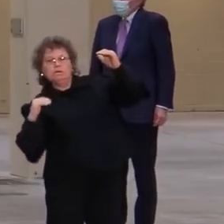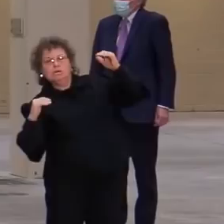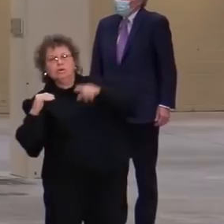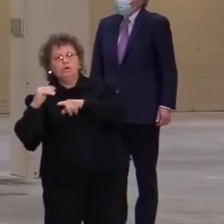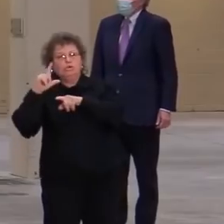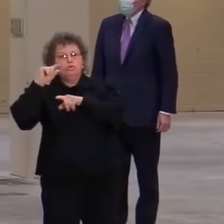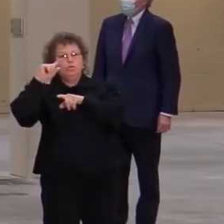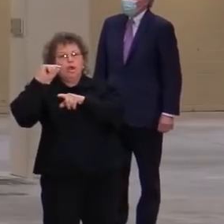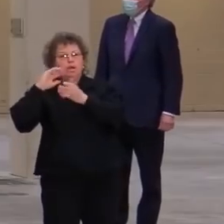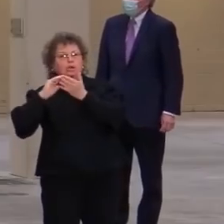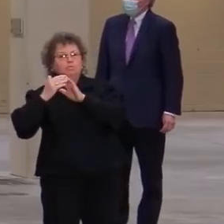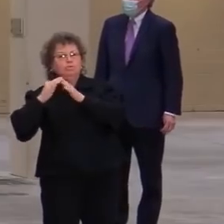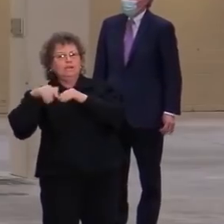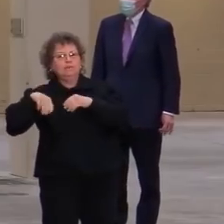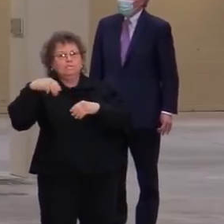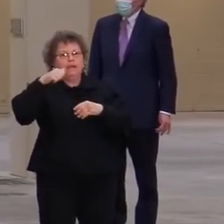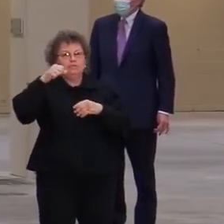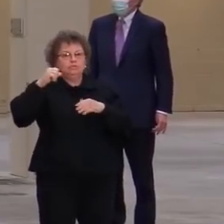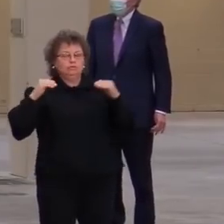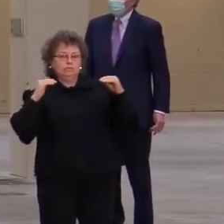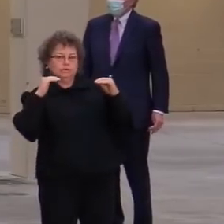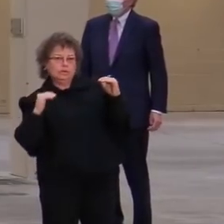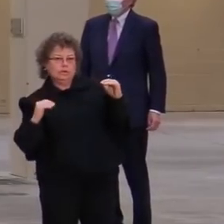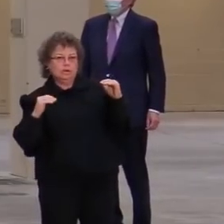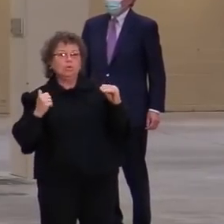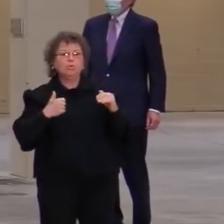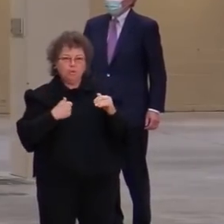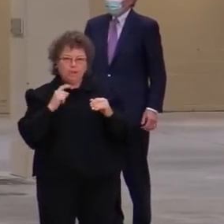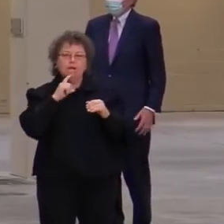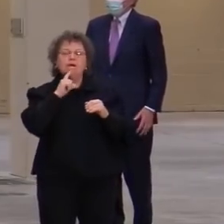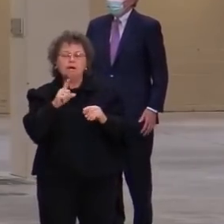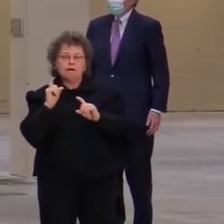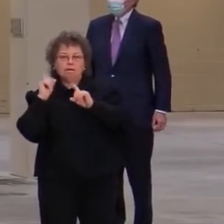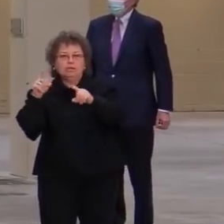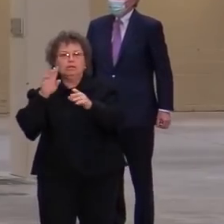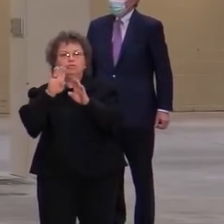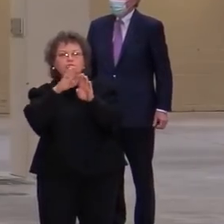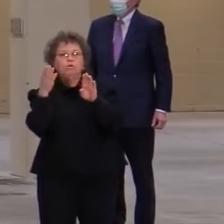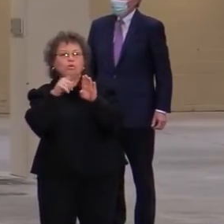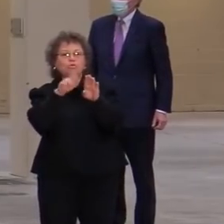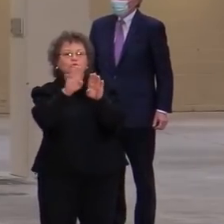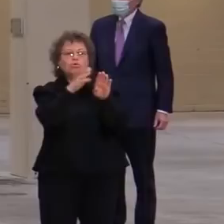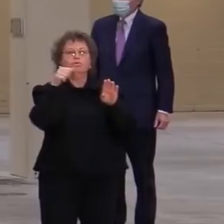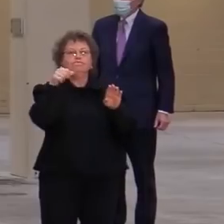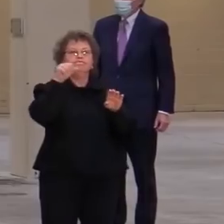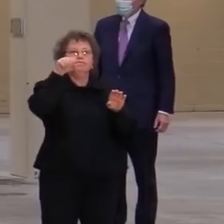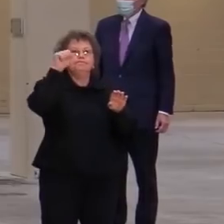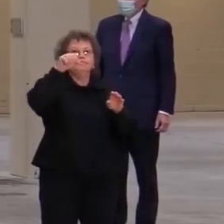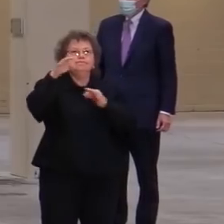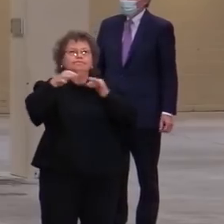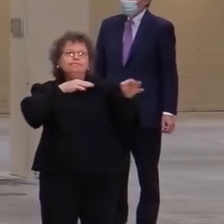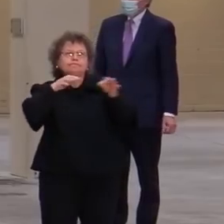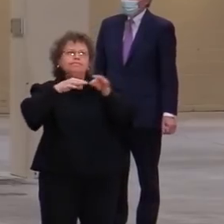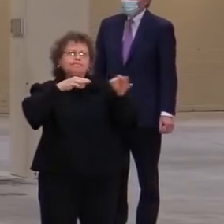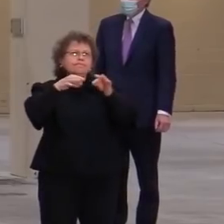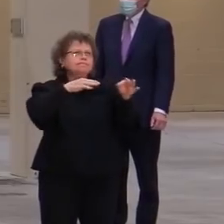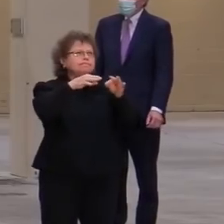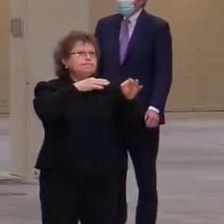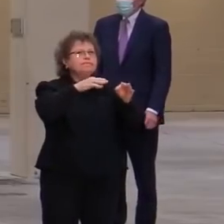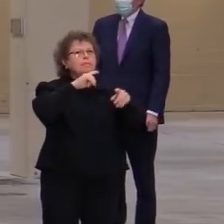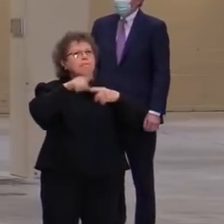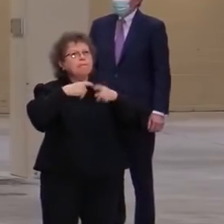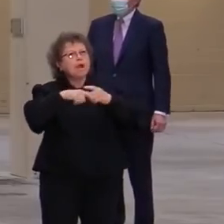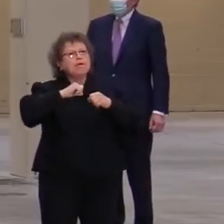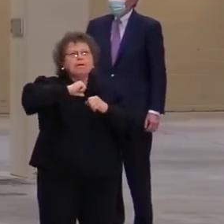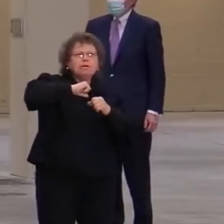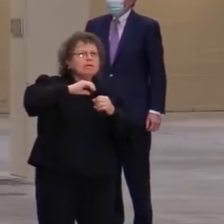communities in the Commonwealth, and we're launching a door-to-door public information campaign led by Archipelago Strategies Group and Healthcare for